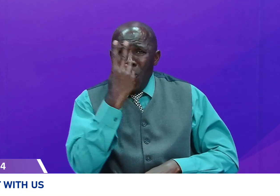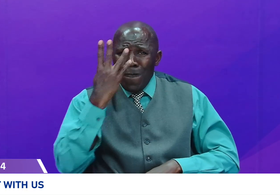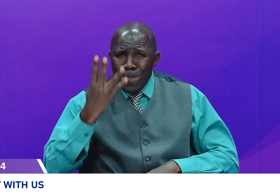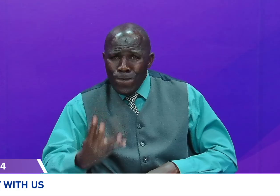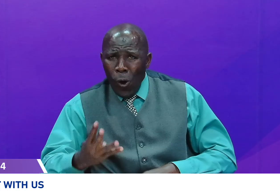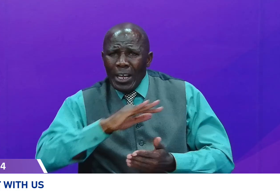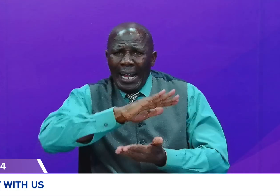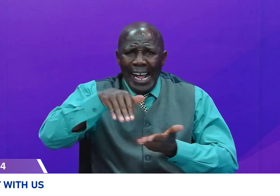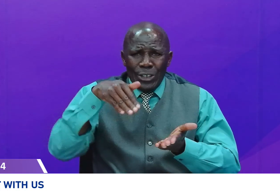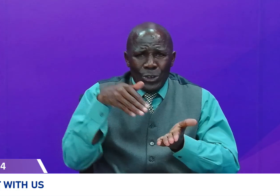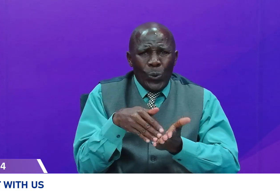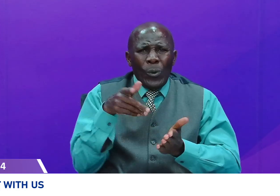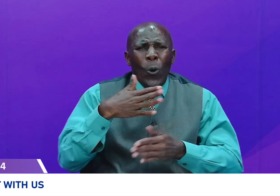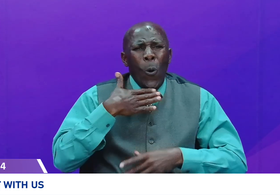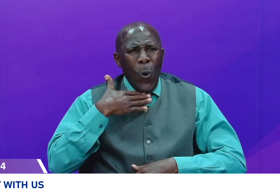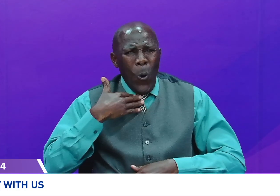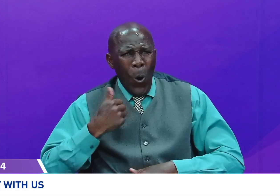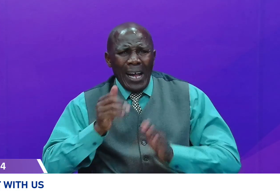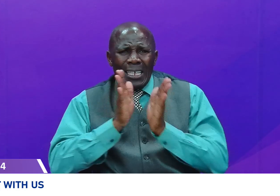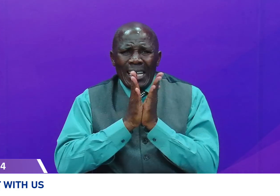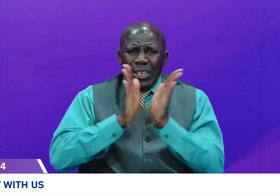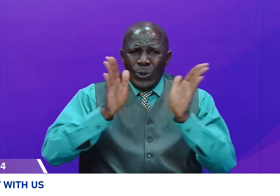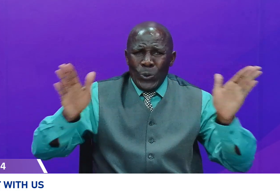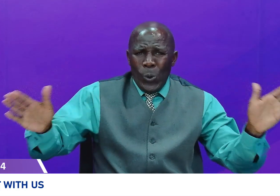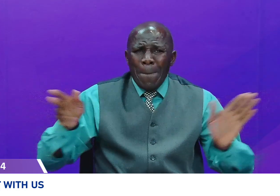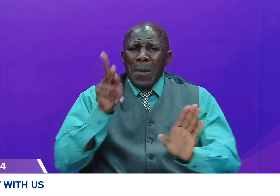County Alcoholic and Drinks Control Act 2024,